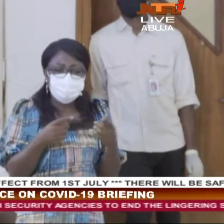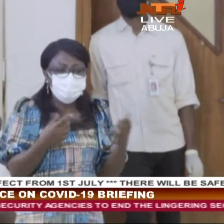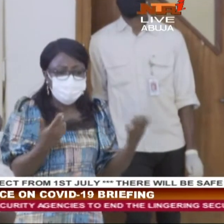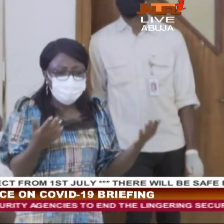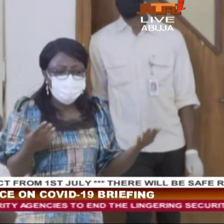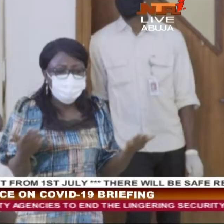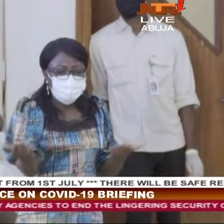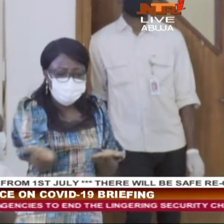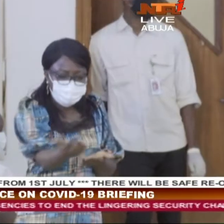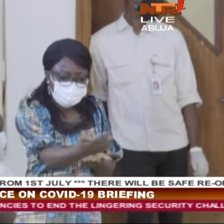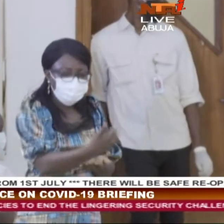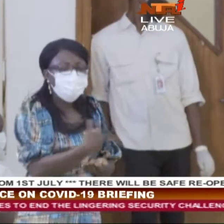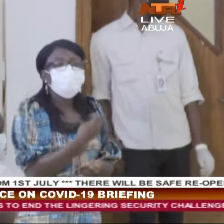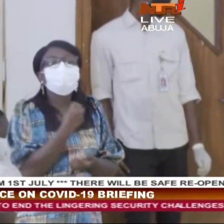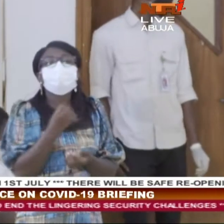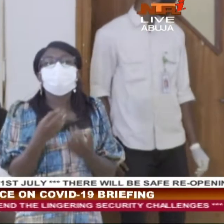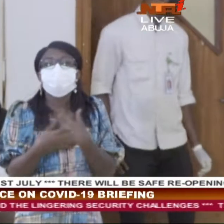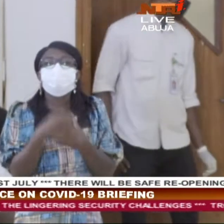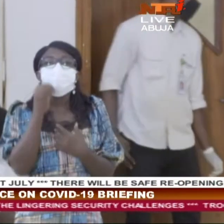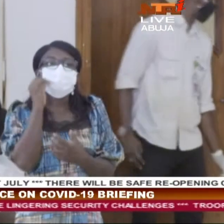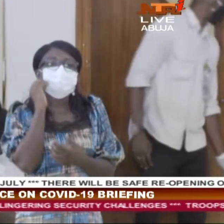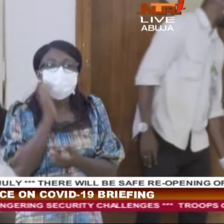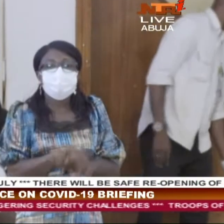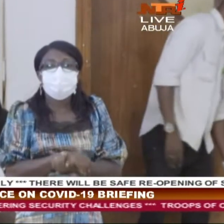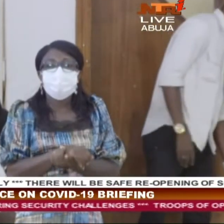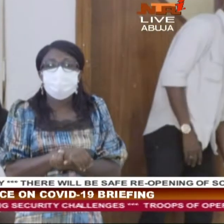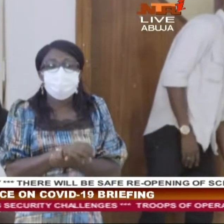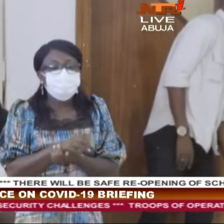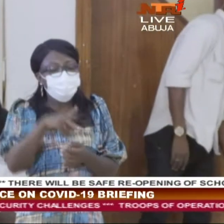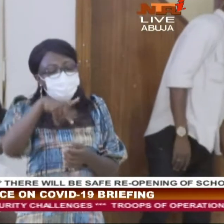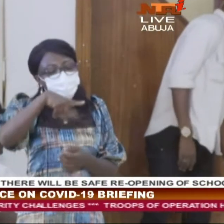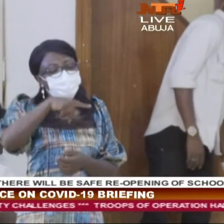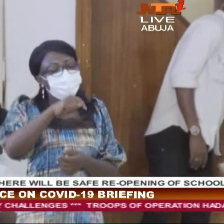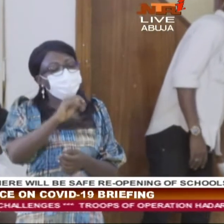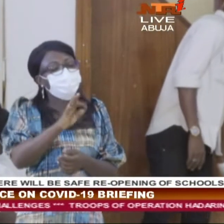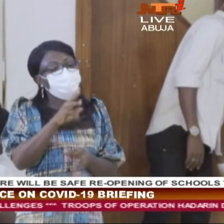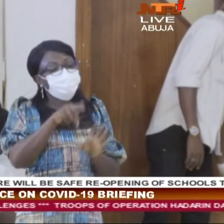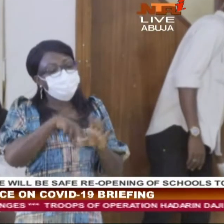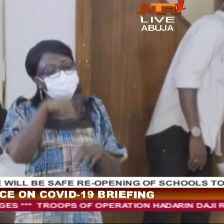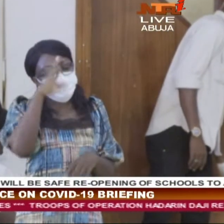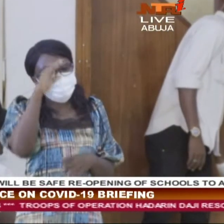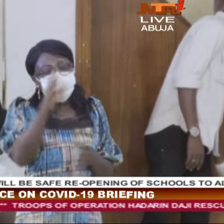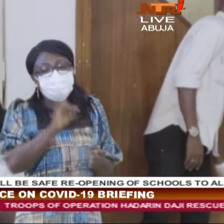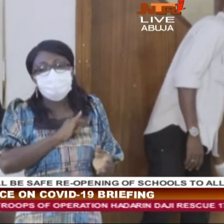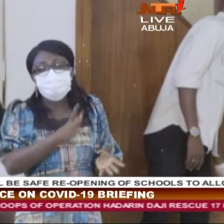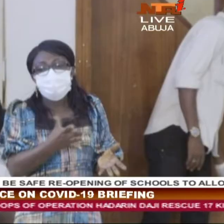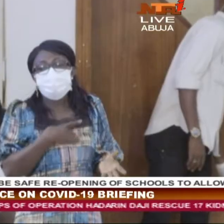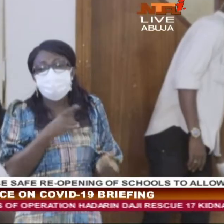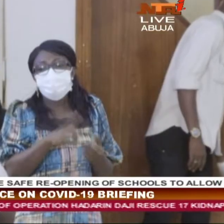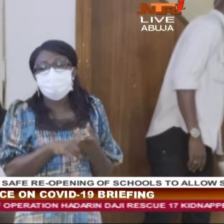enlisting them for evacuation? And for the PTF chairman, sir, I would like you